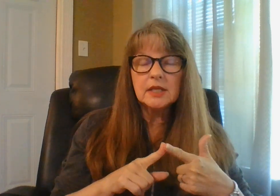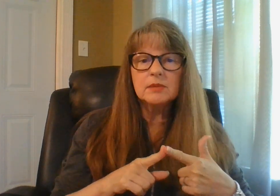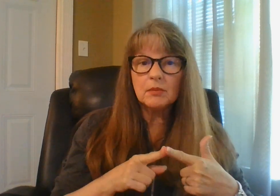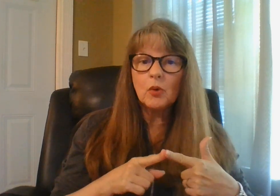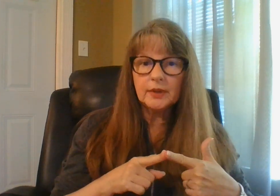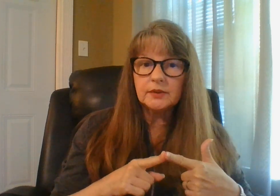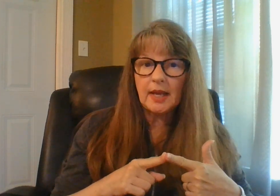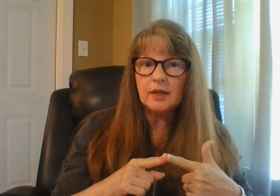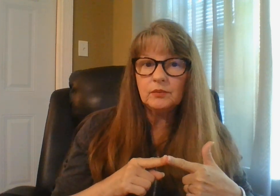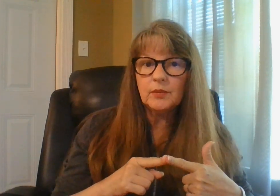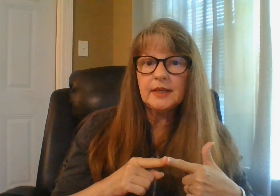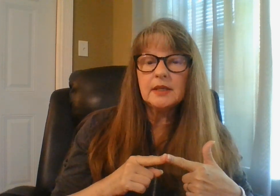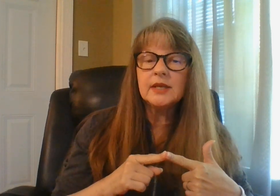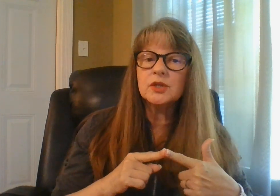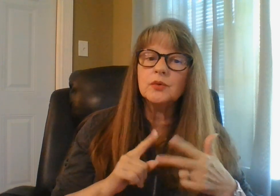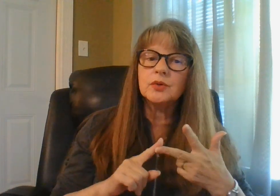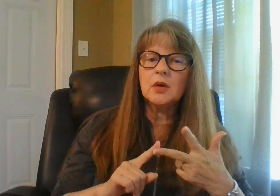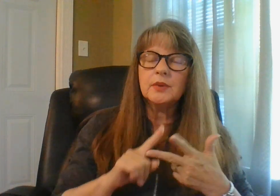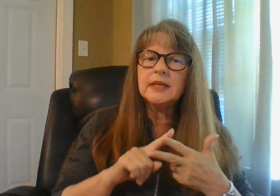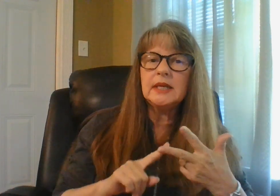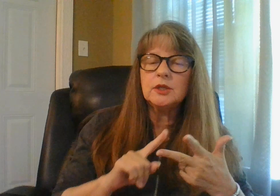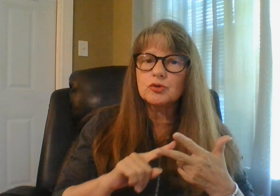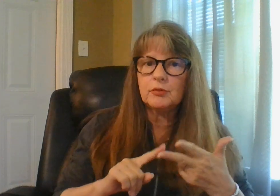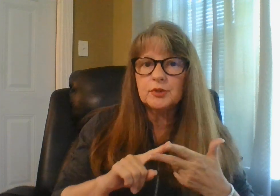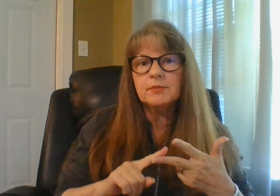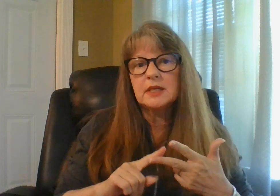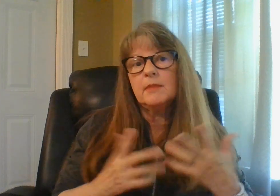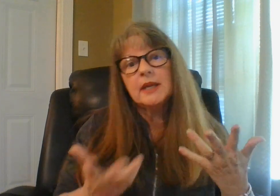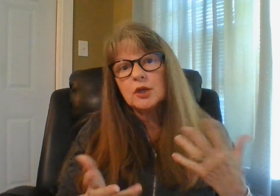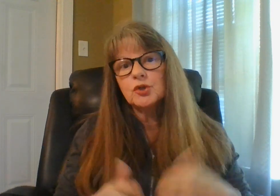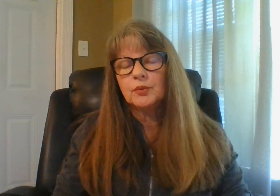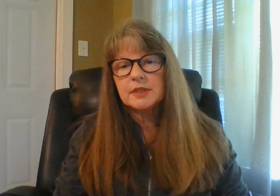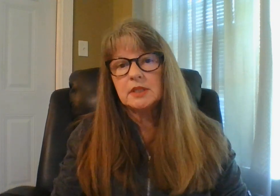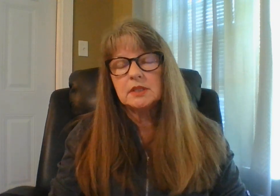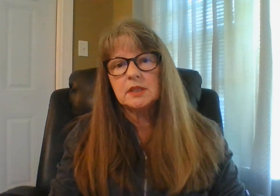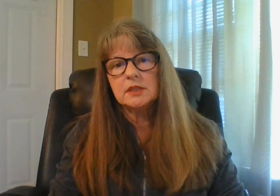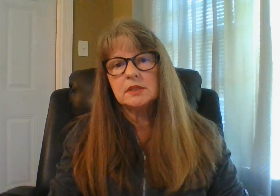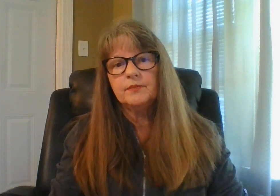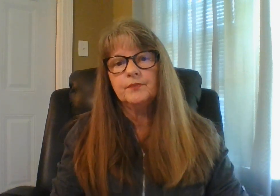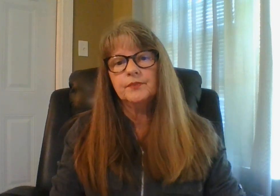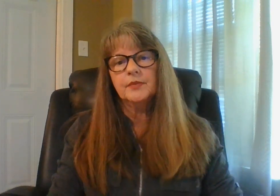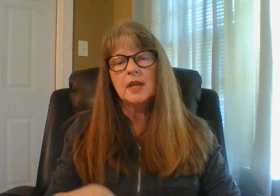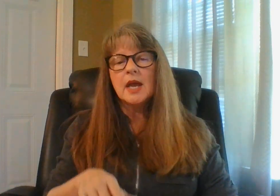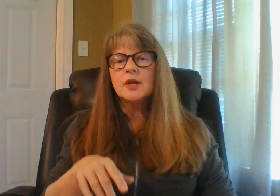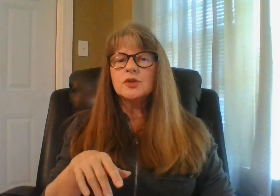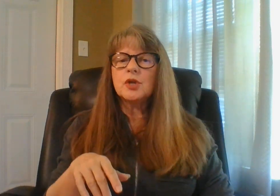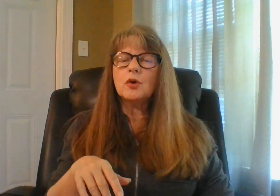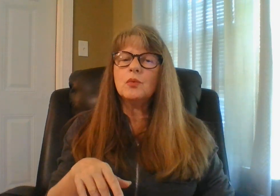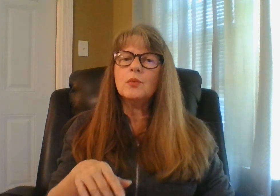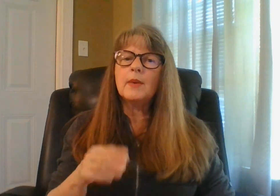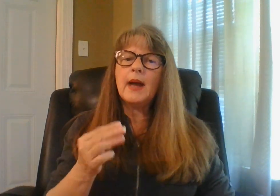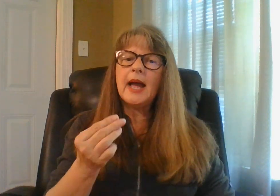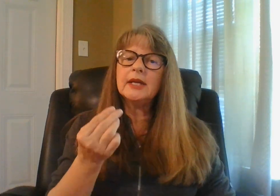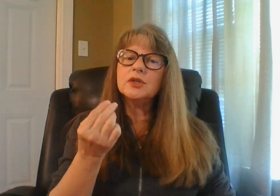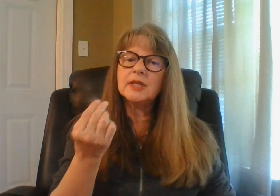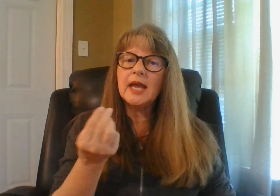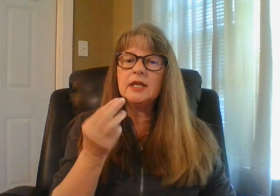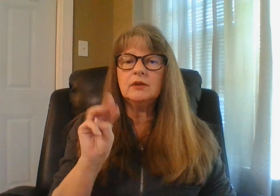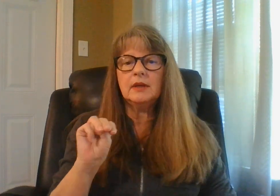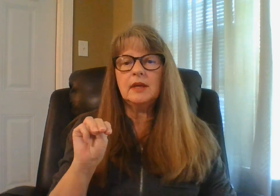It's Memorial Day, right? And so there's not really any description because I'm making a short sentence. So I could say,